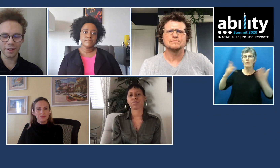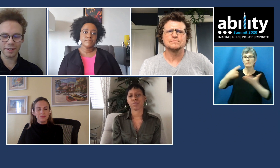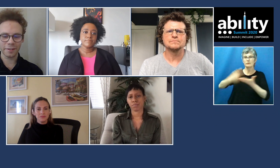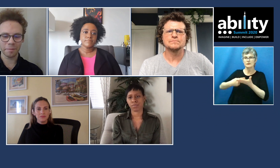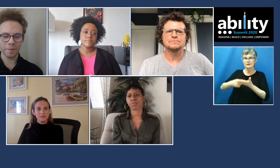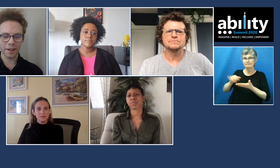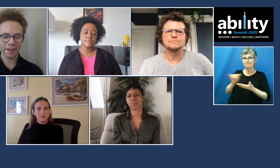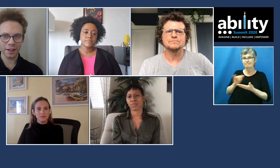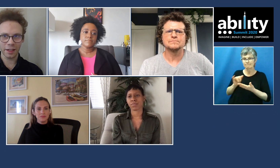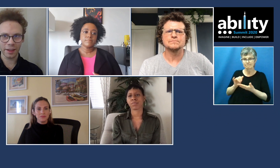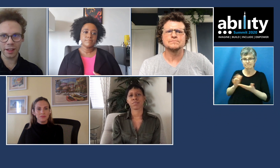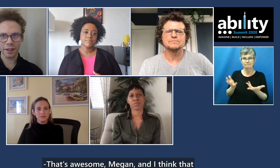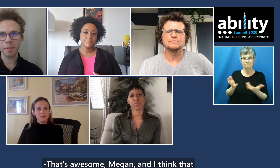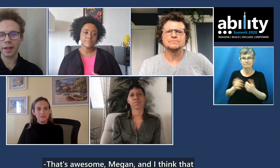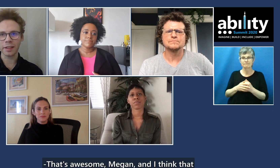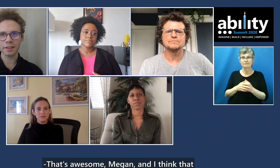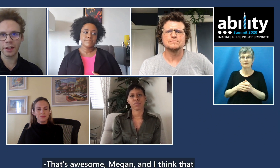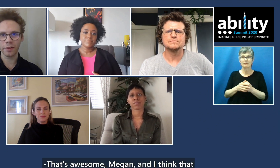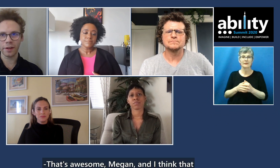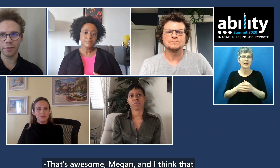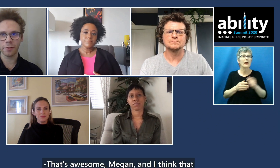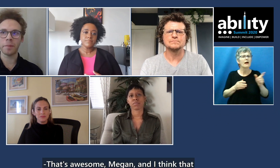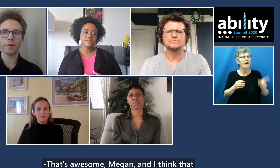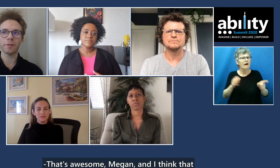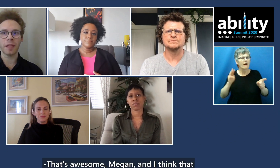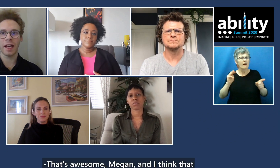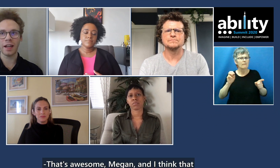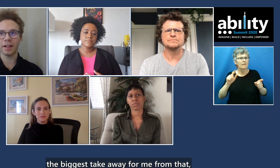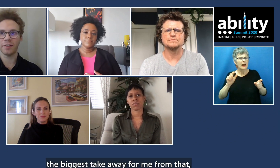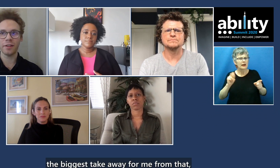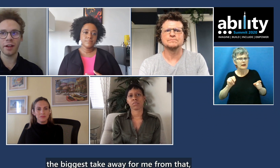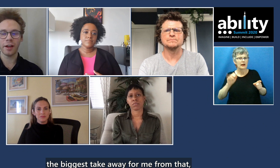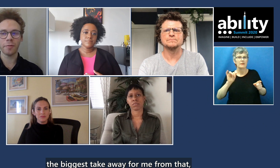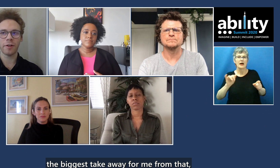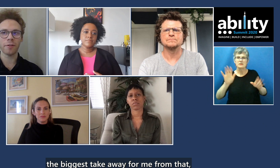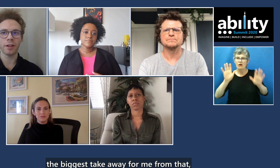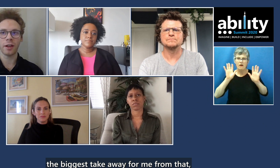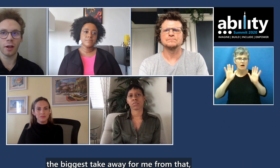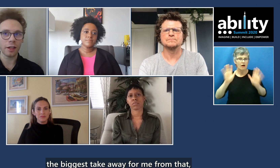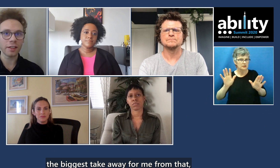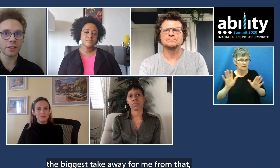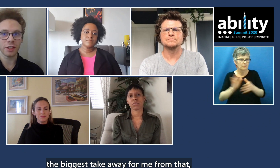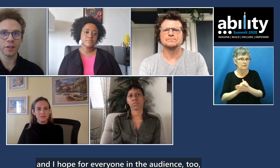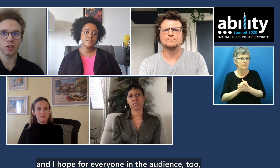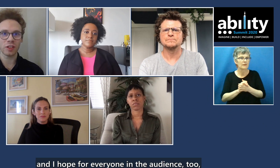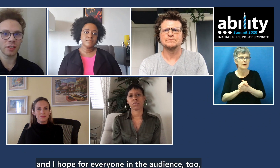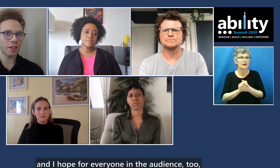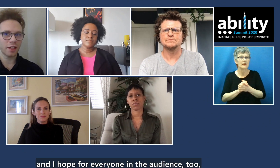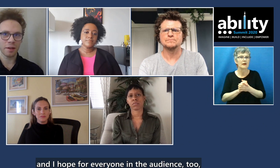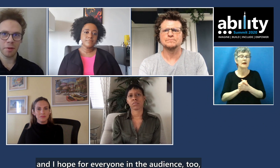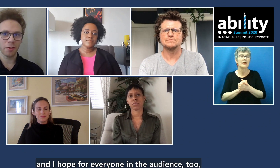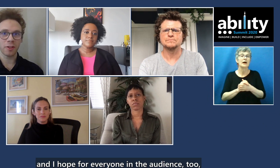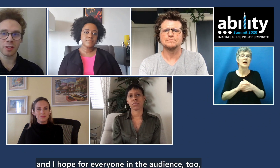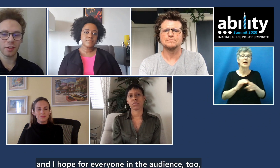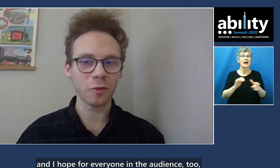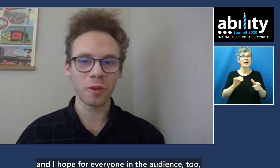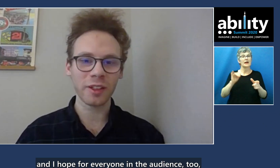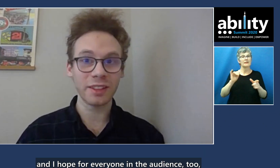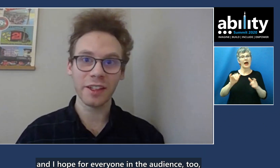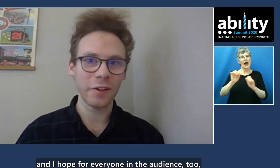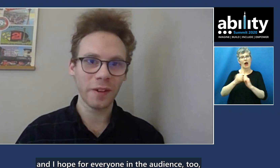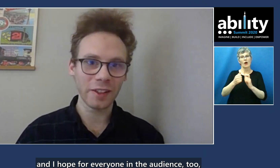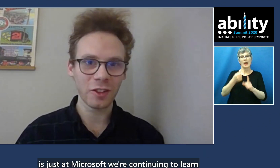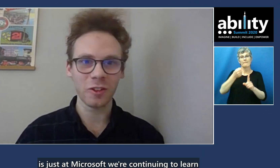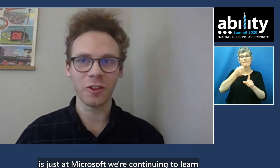That's awesome, Megan. And I think the biggest takeaway for me from that, and I hope for everyone in the audience too, is just at Microsoft,